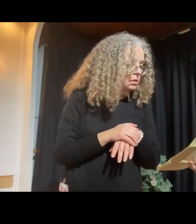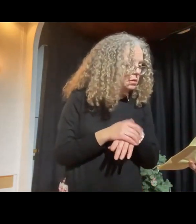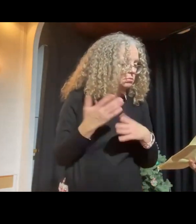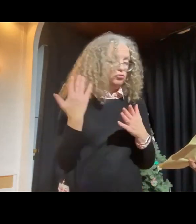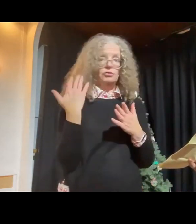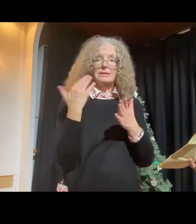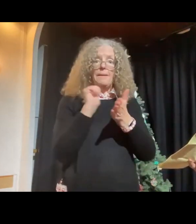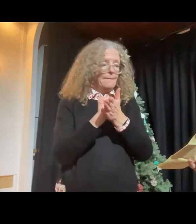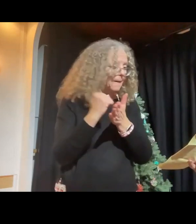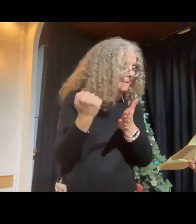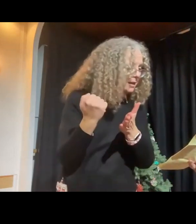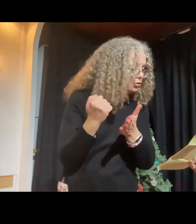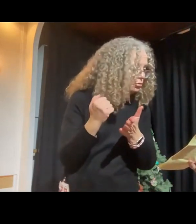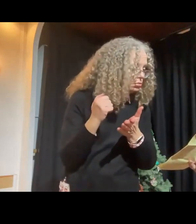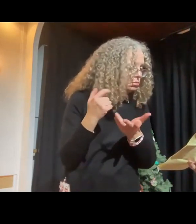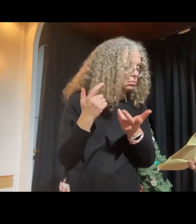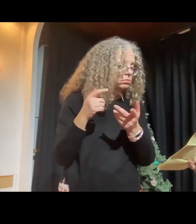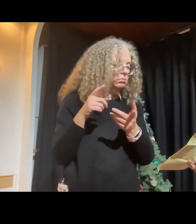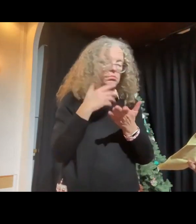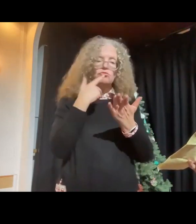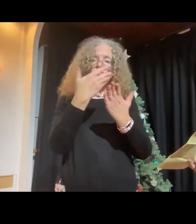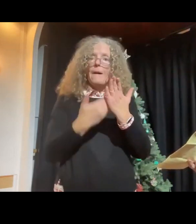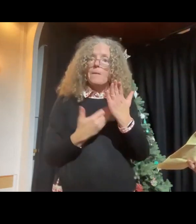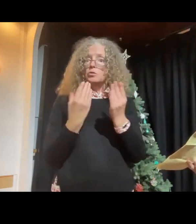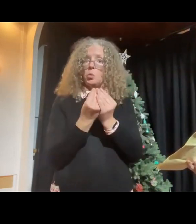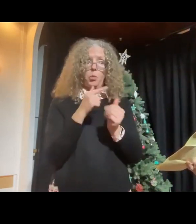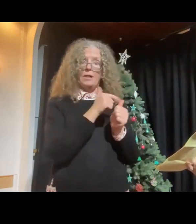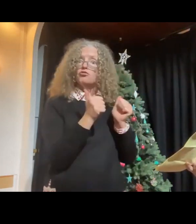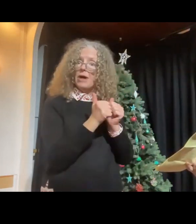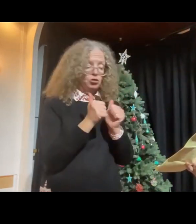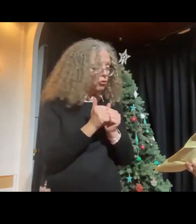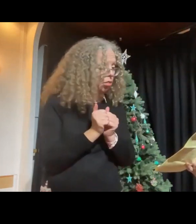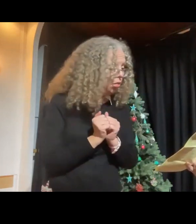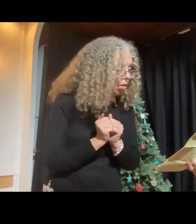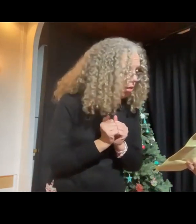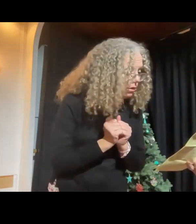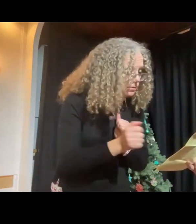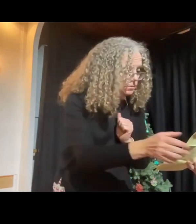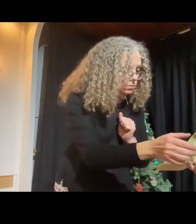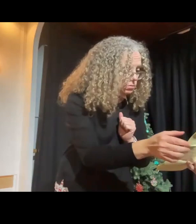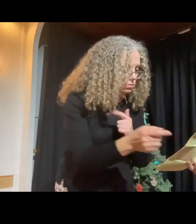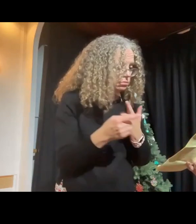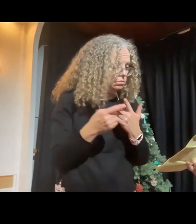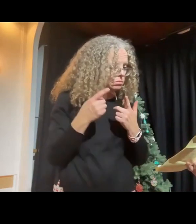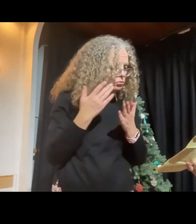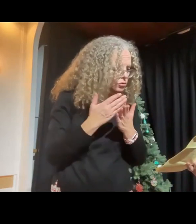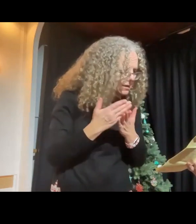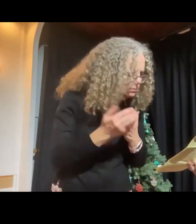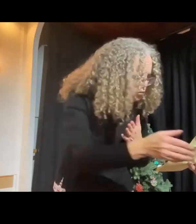deaf education is evidenced in the recent publication of his that he co-authored with Rachel O'Neill.